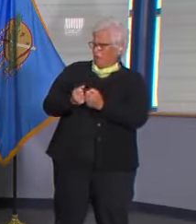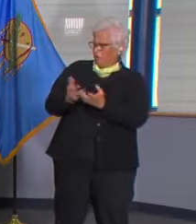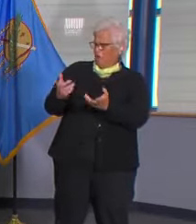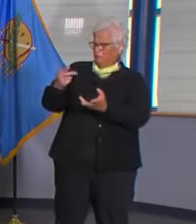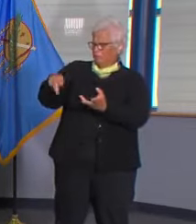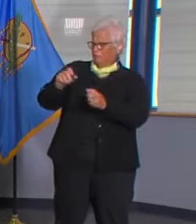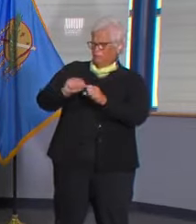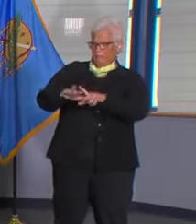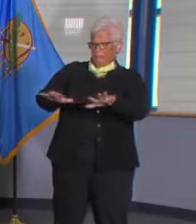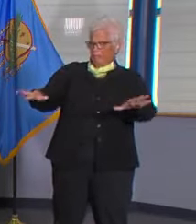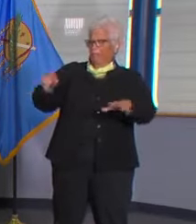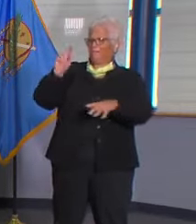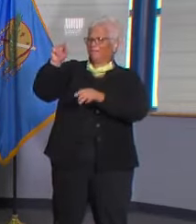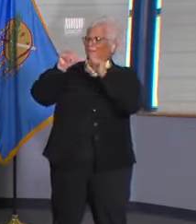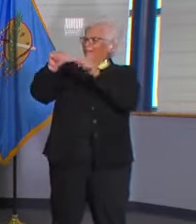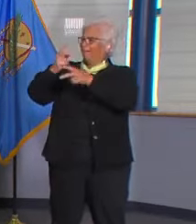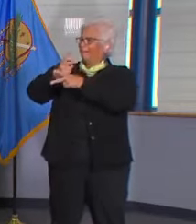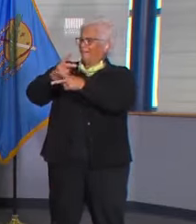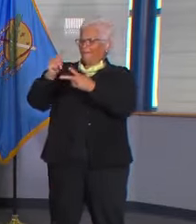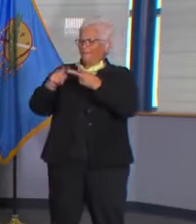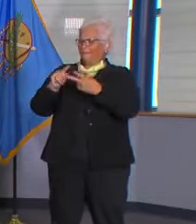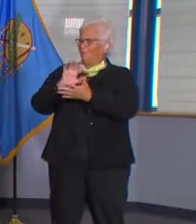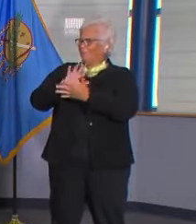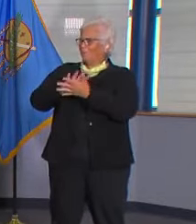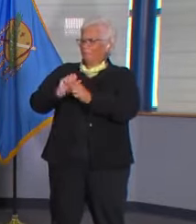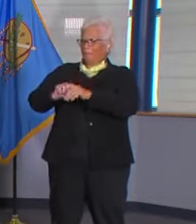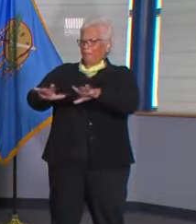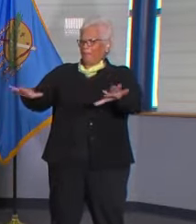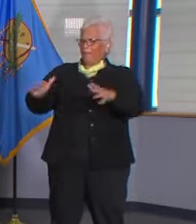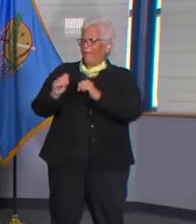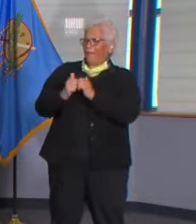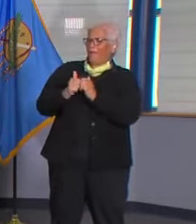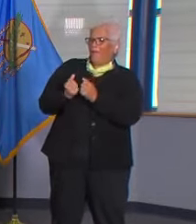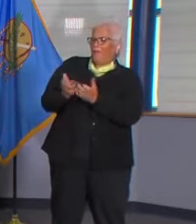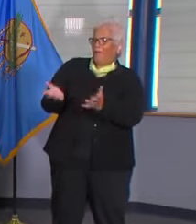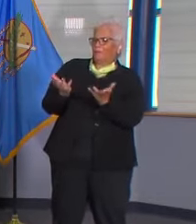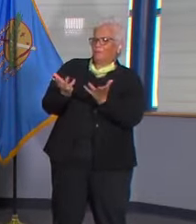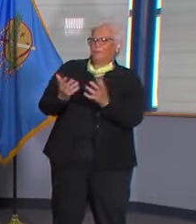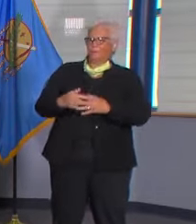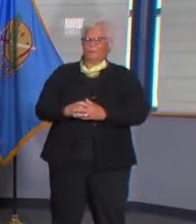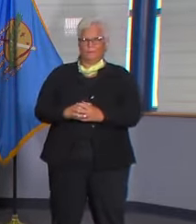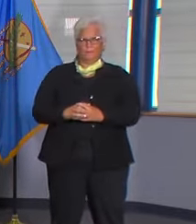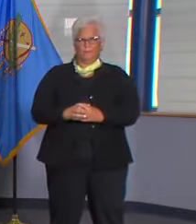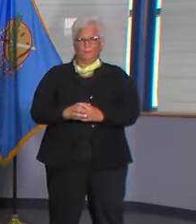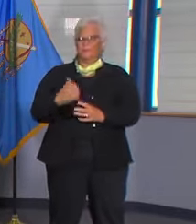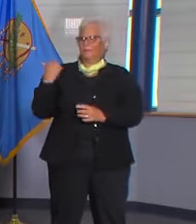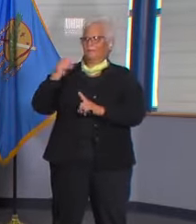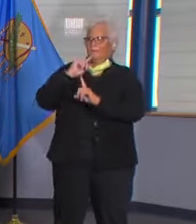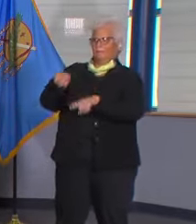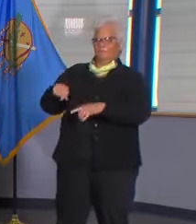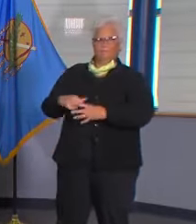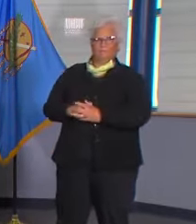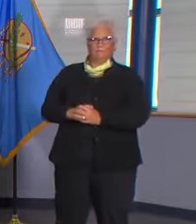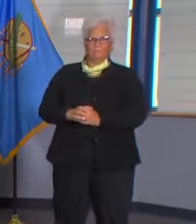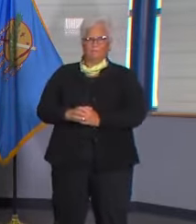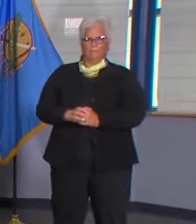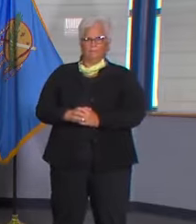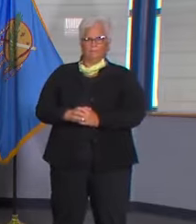So the question was around what's the main causes of spread, and of course long-term care. We've had cases in long-term care really since